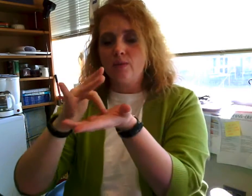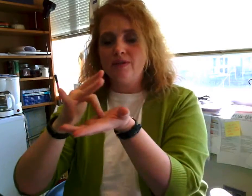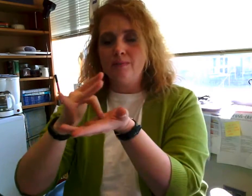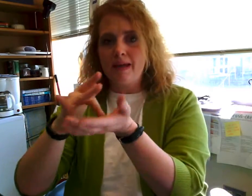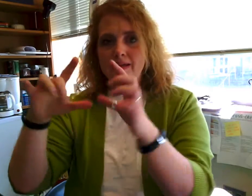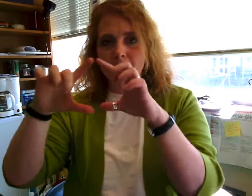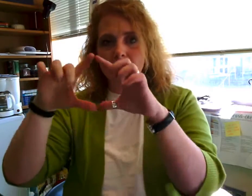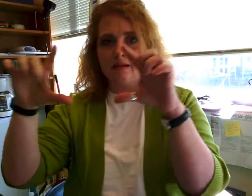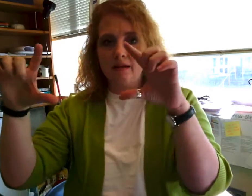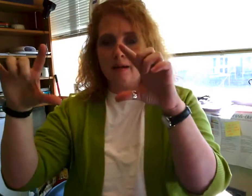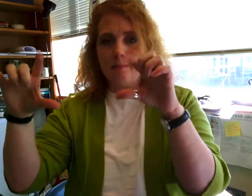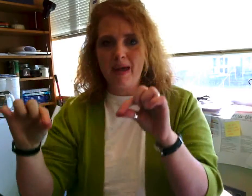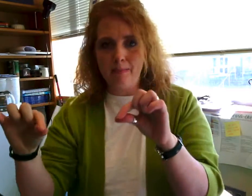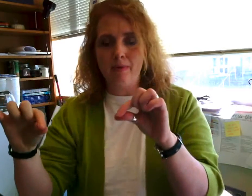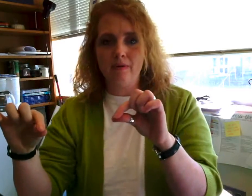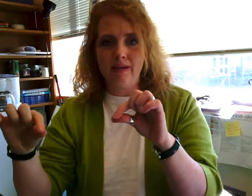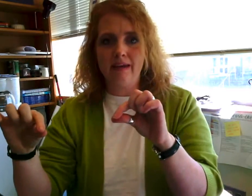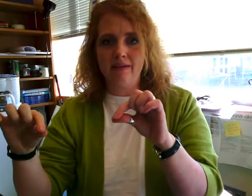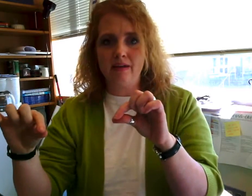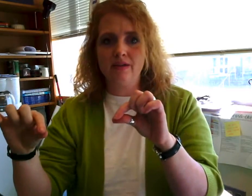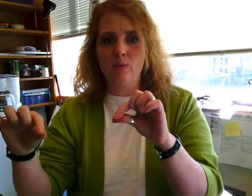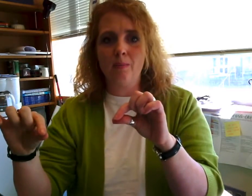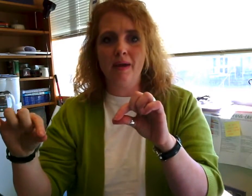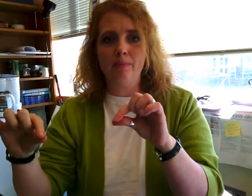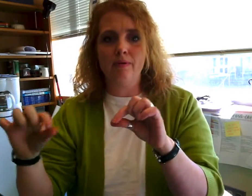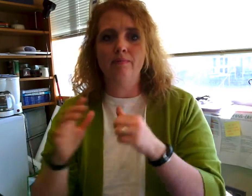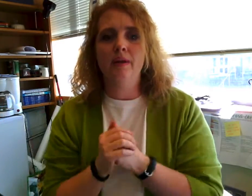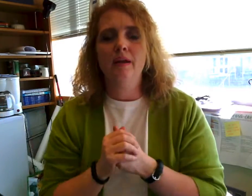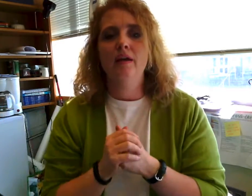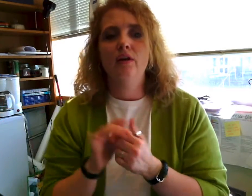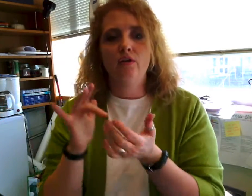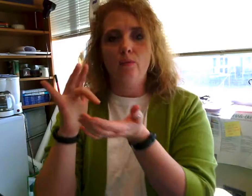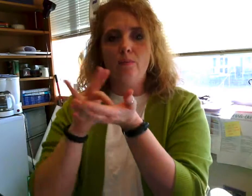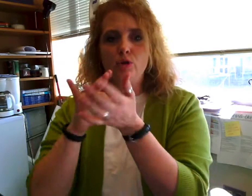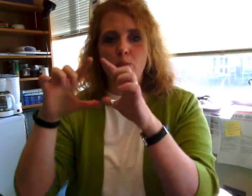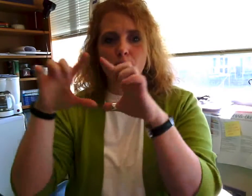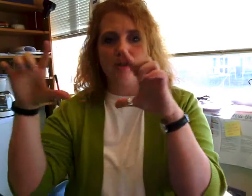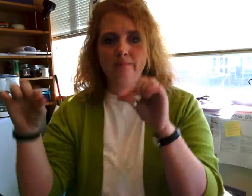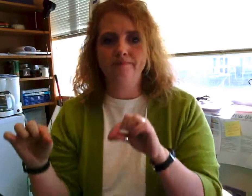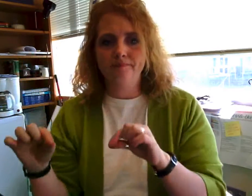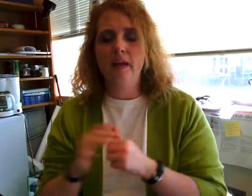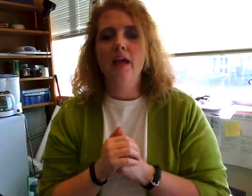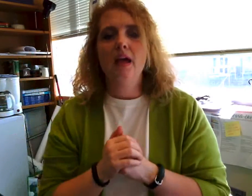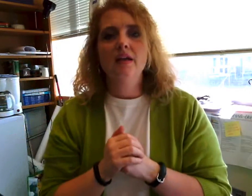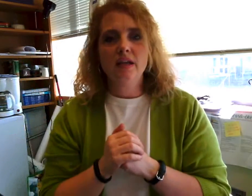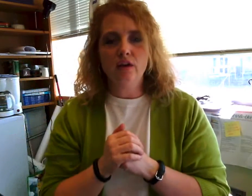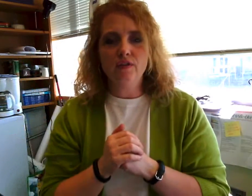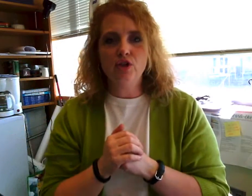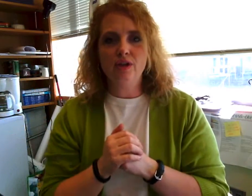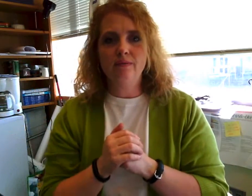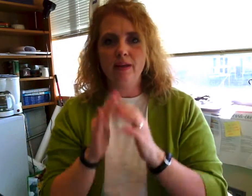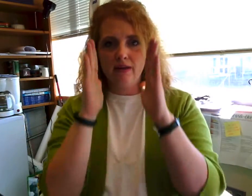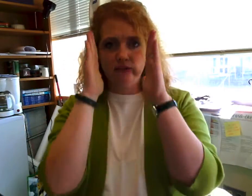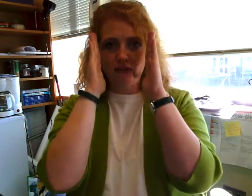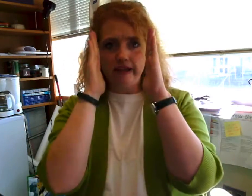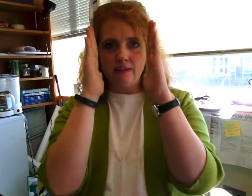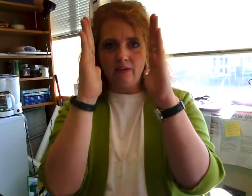So it's medicine paper like that, square paper. So prescription. Tunnel vision is like